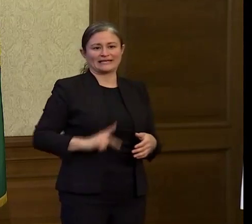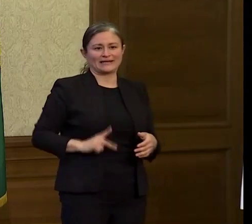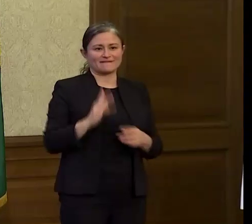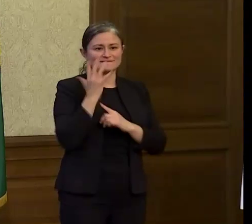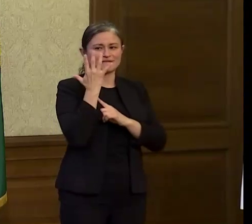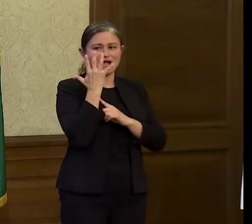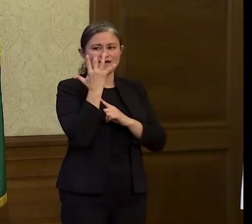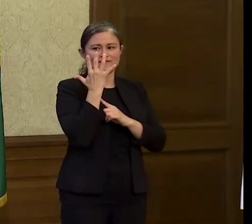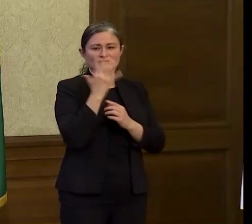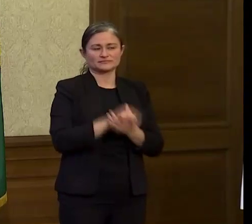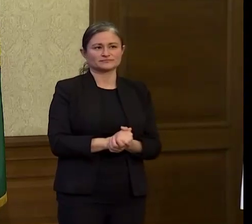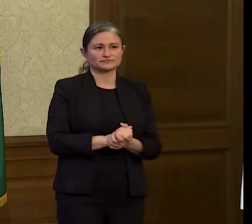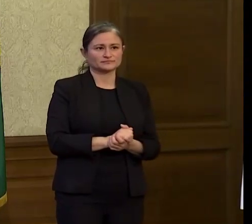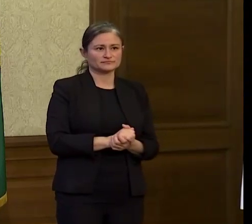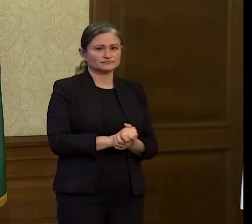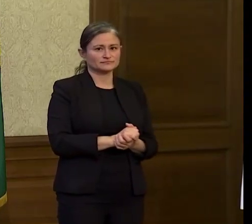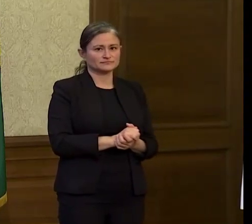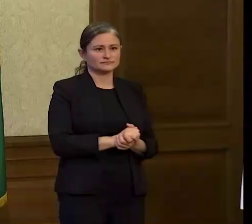5. We're looking for King 5.